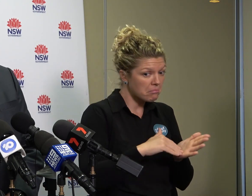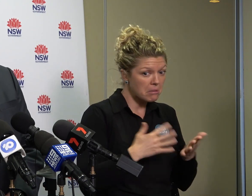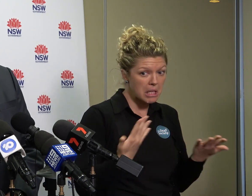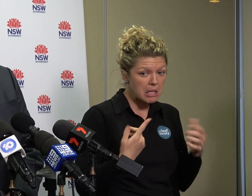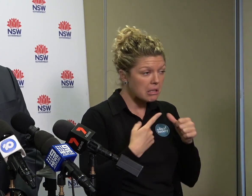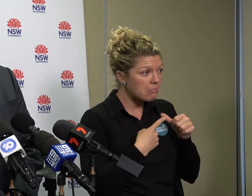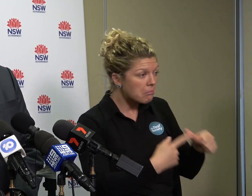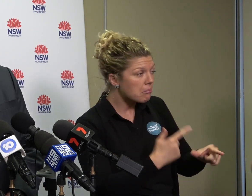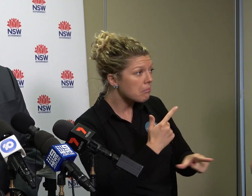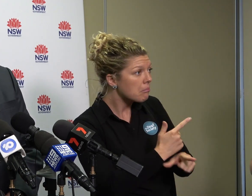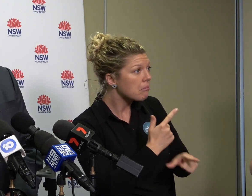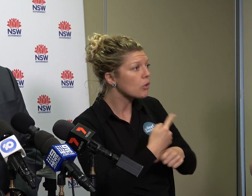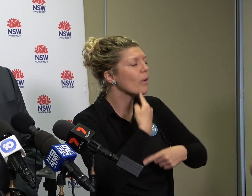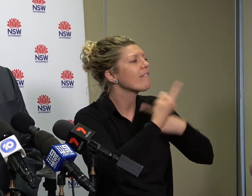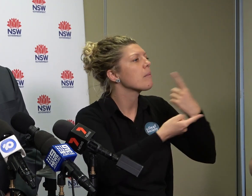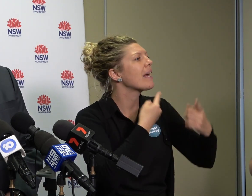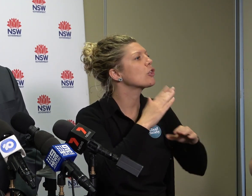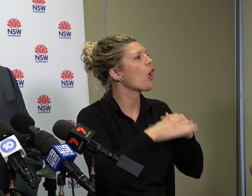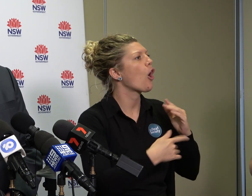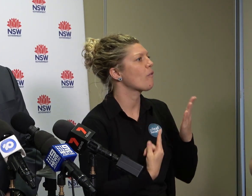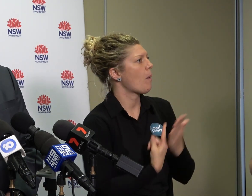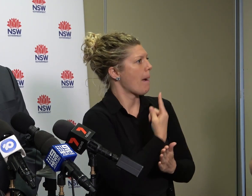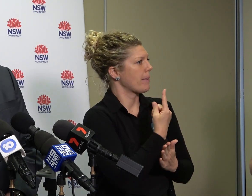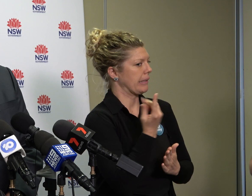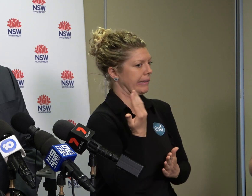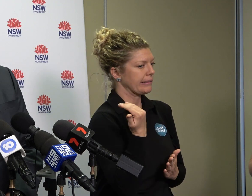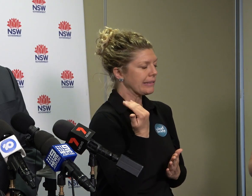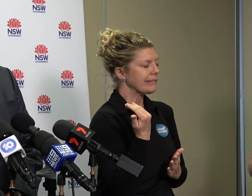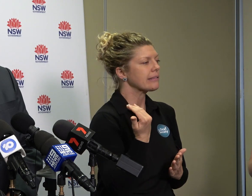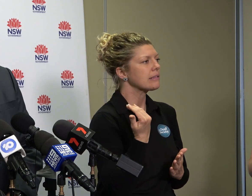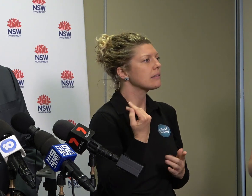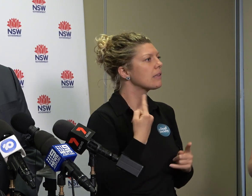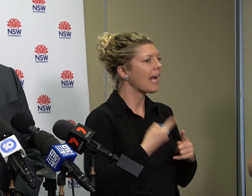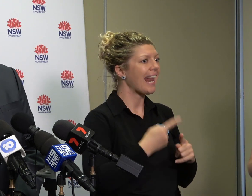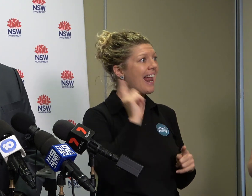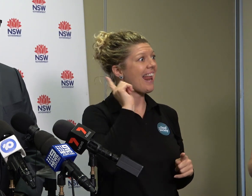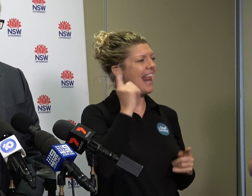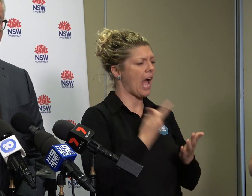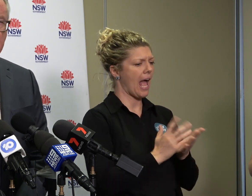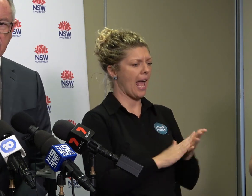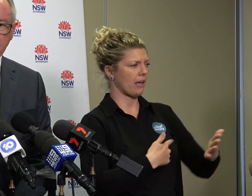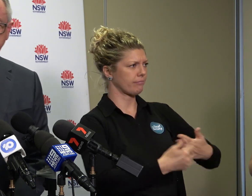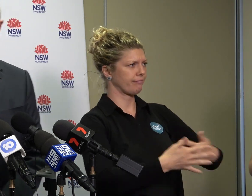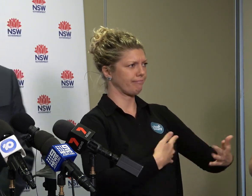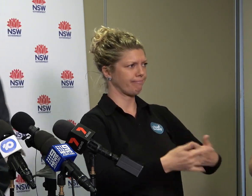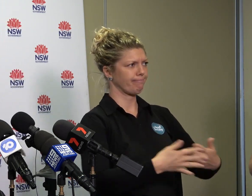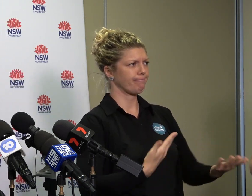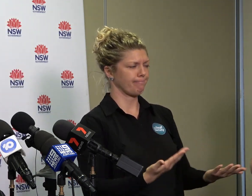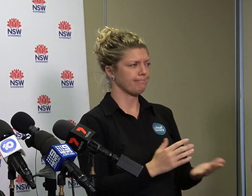more to the details of what we've got and how we are currently managing. Dr. Chant.